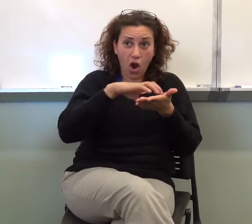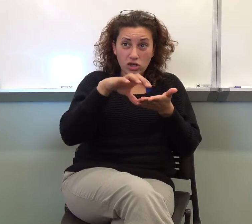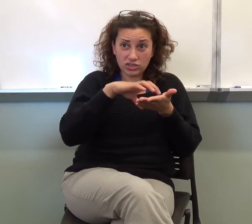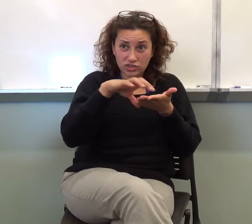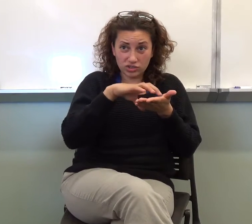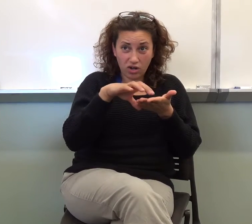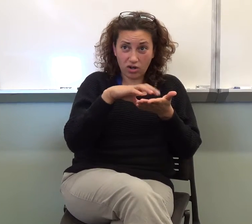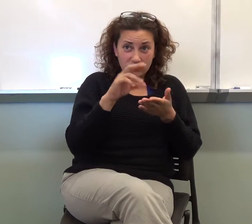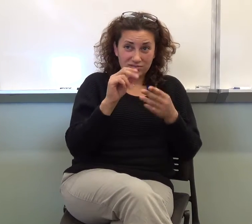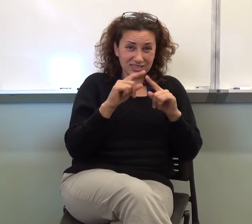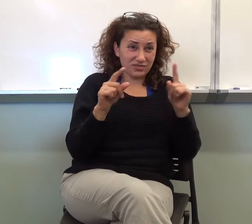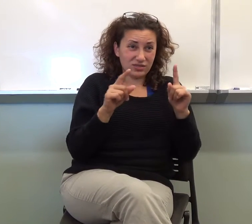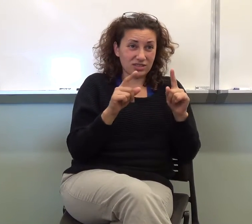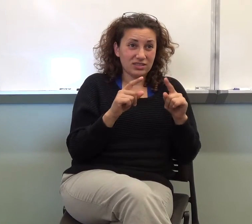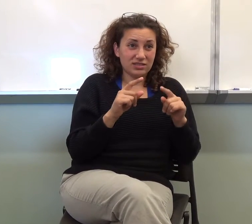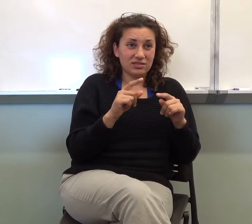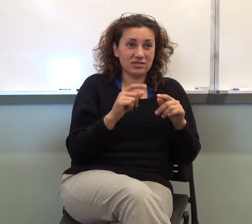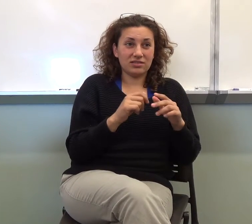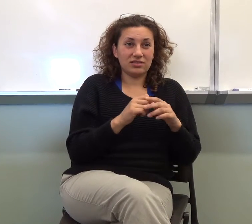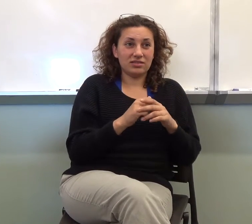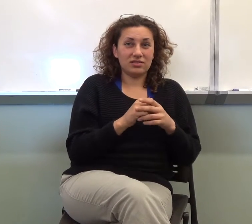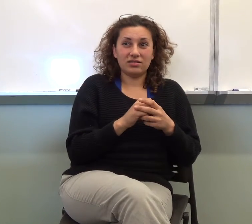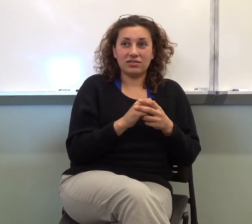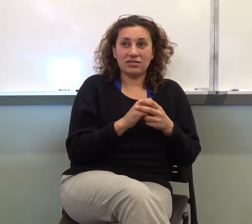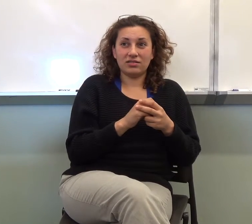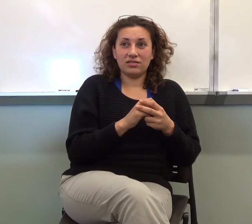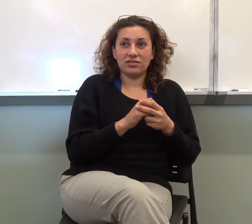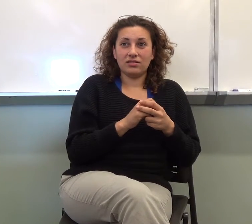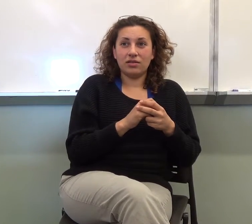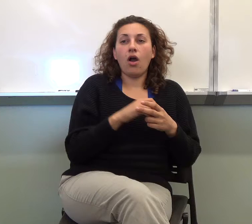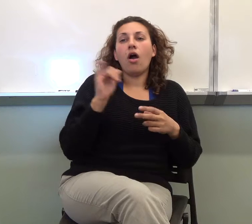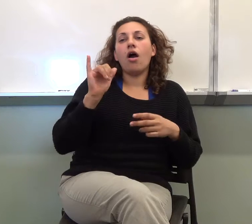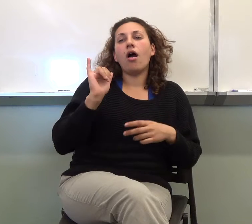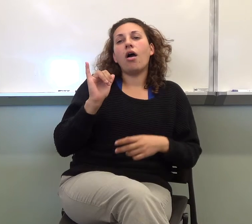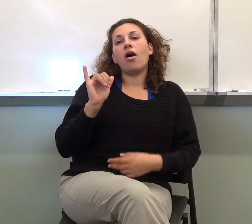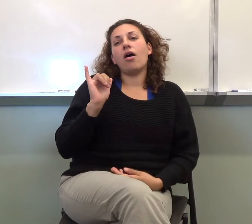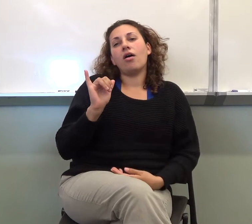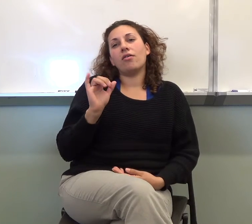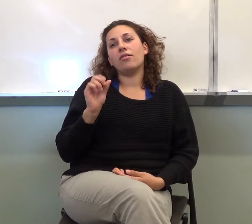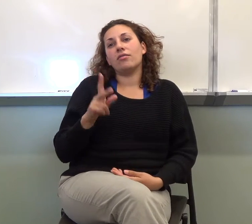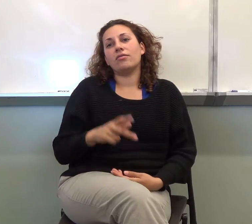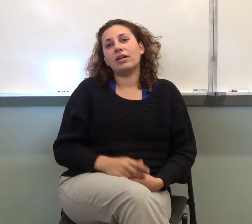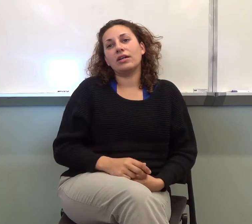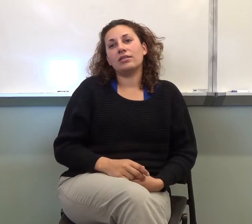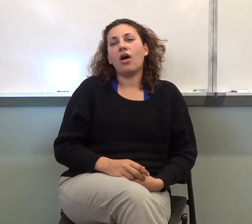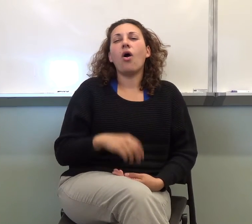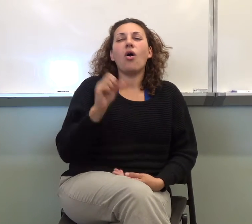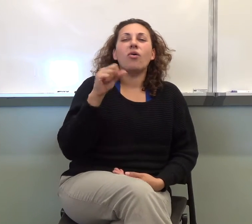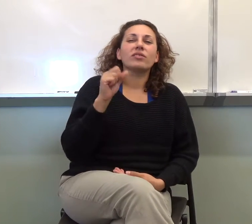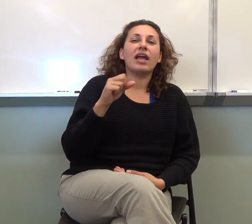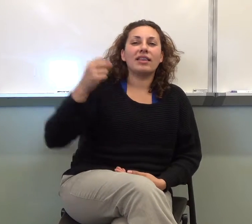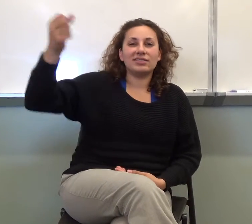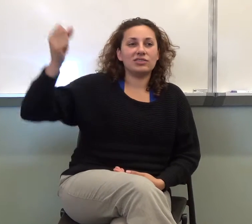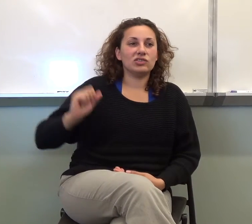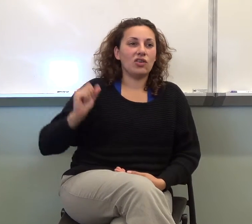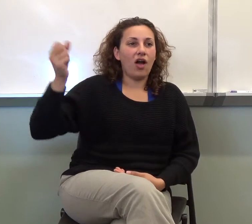0.333 dot, dot, dot. In math, we would call that 0.3 with a bar on it, but nowhere else. Don't dare do it outside the